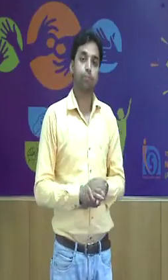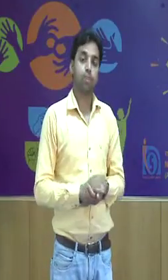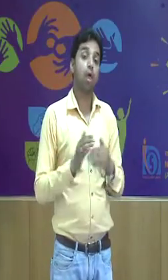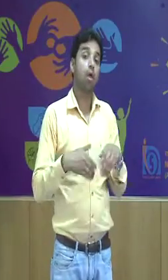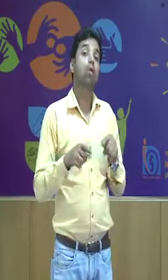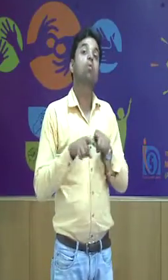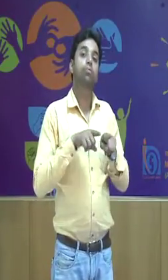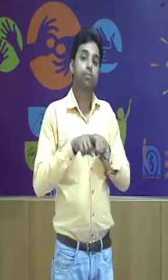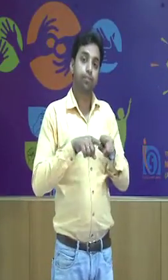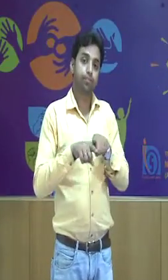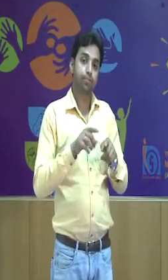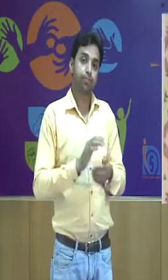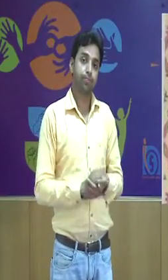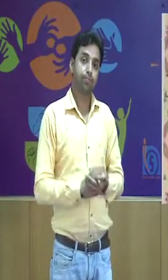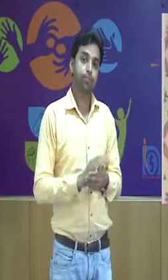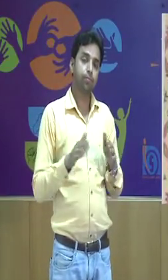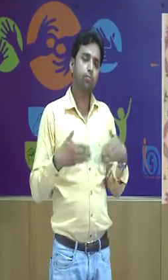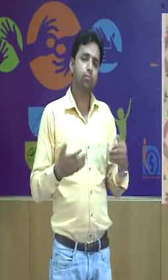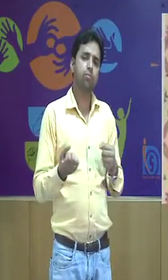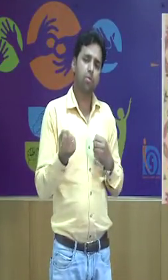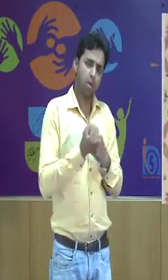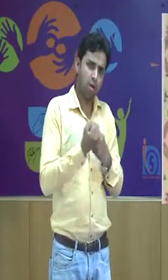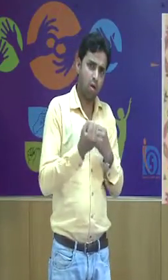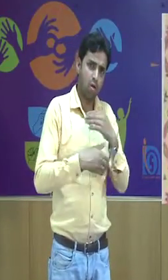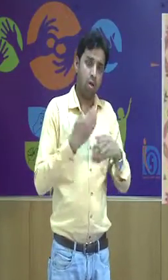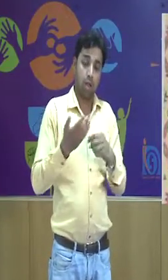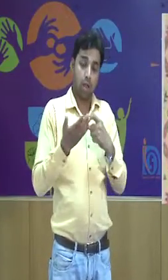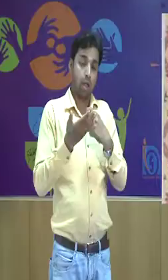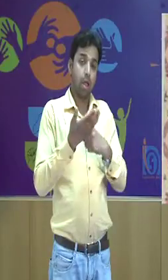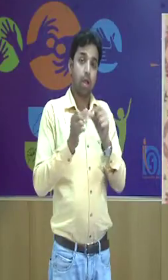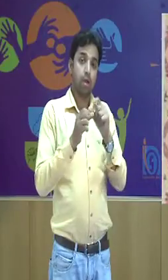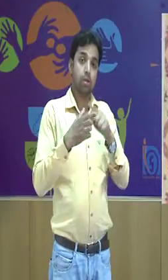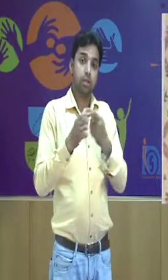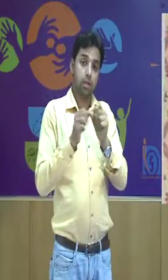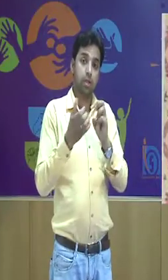For example, due to the efforts of Raja Ram Mohan Roy,